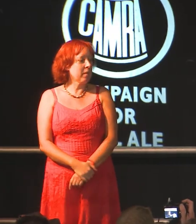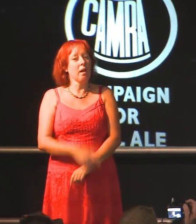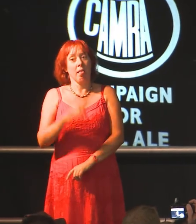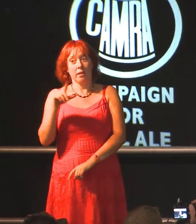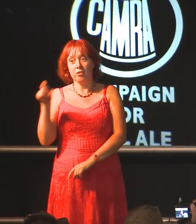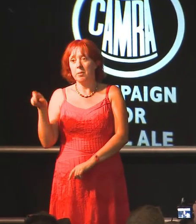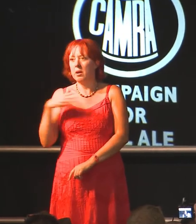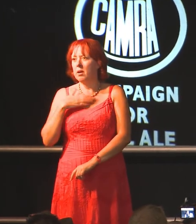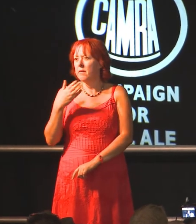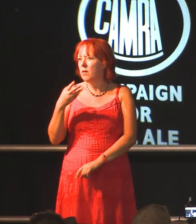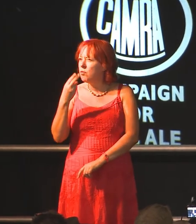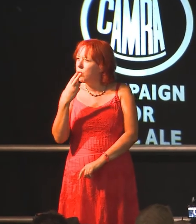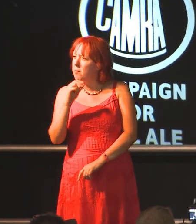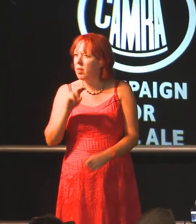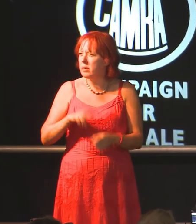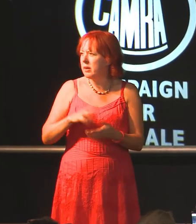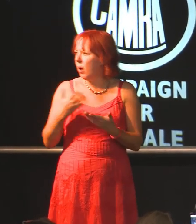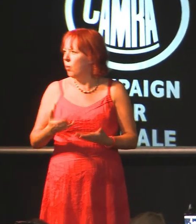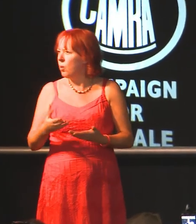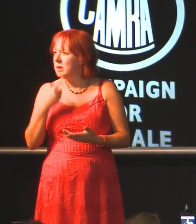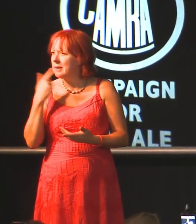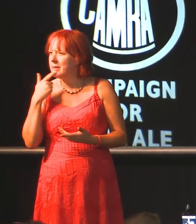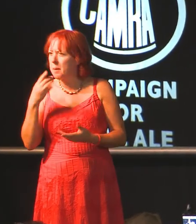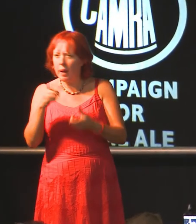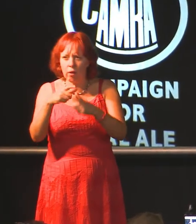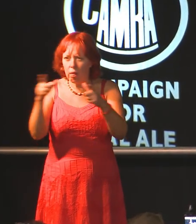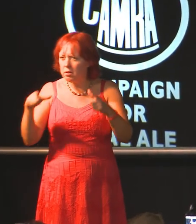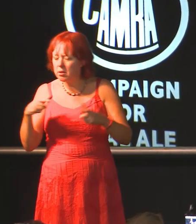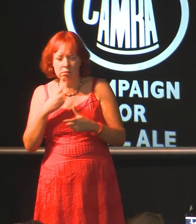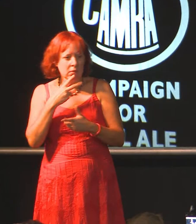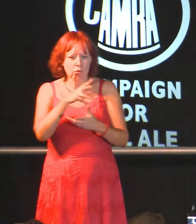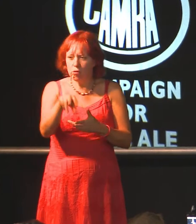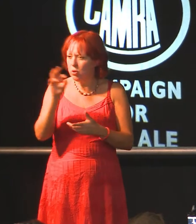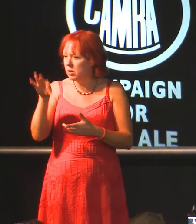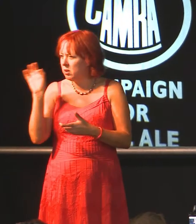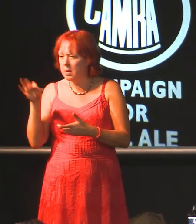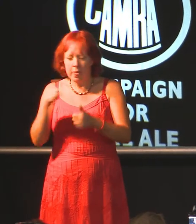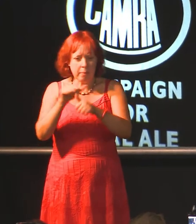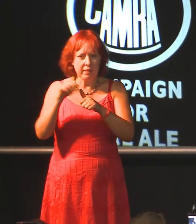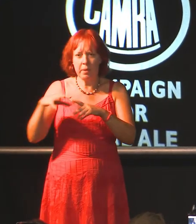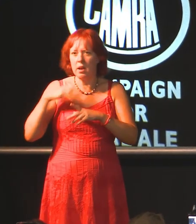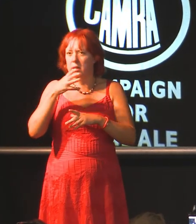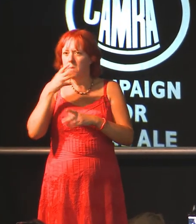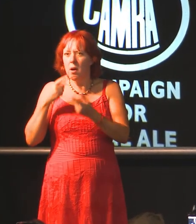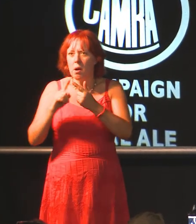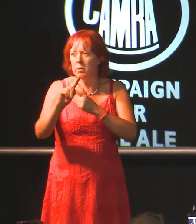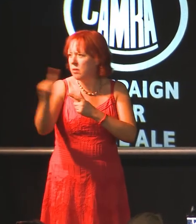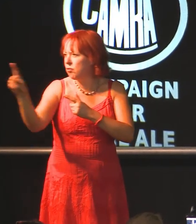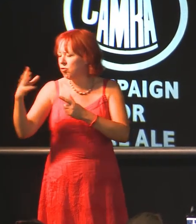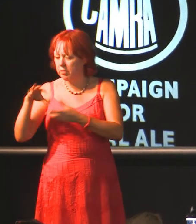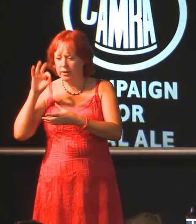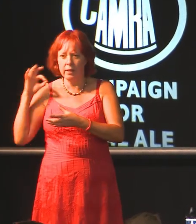Ladies and gentlemen, for 12 months now, tasting panels have been tasting and choosing the best beers up and down the